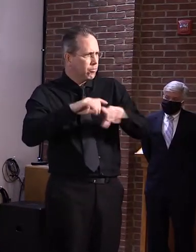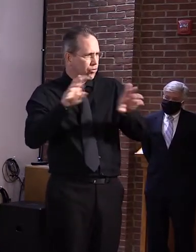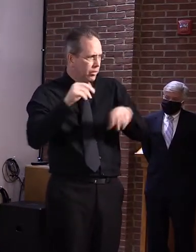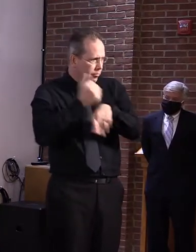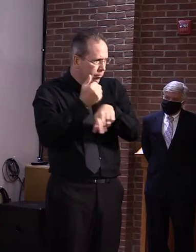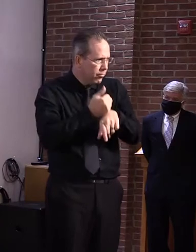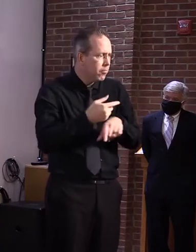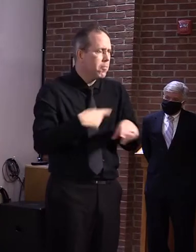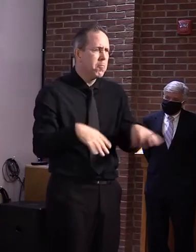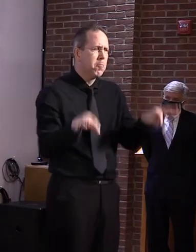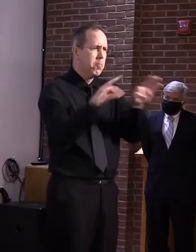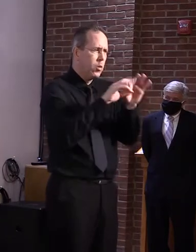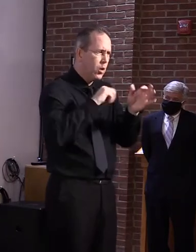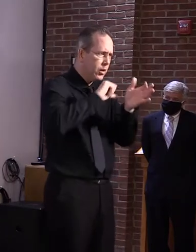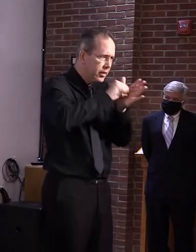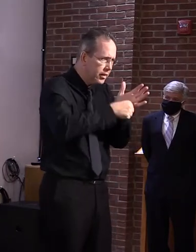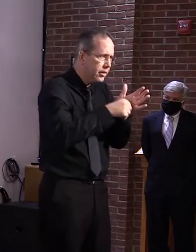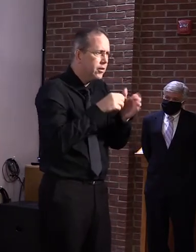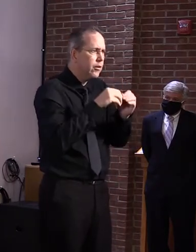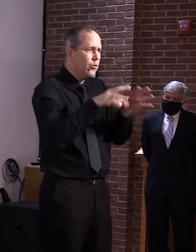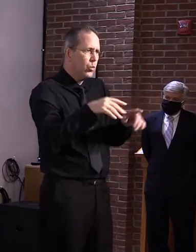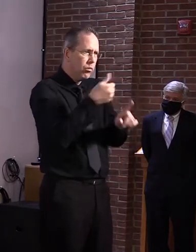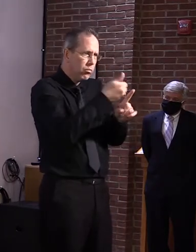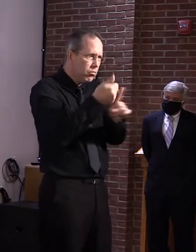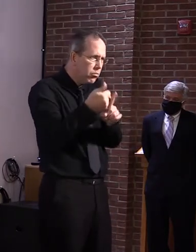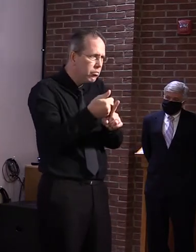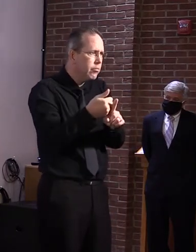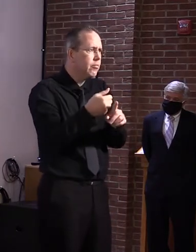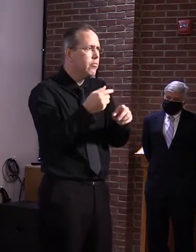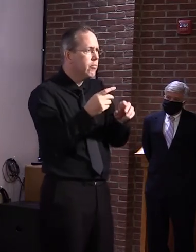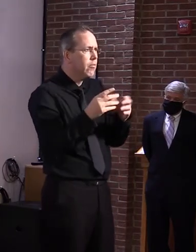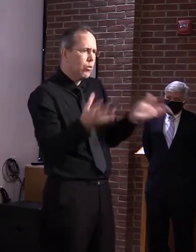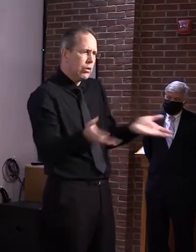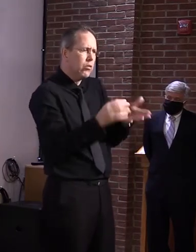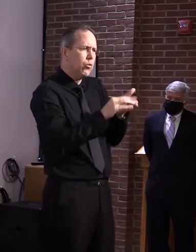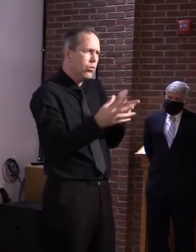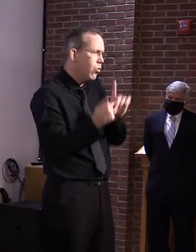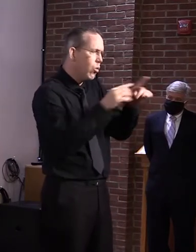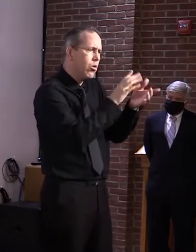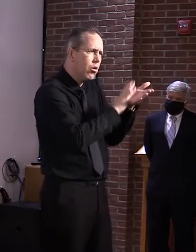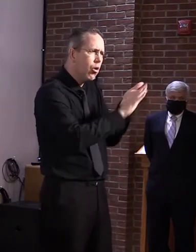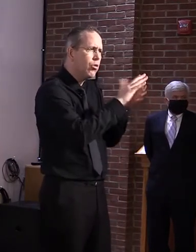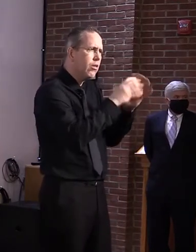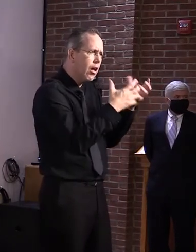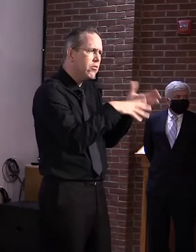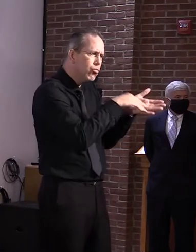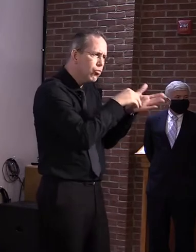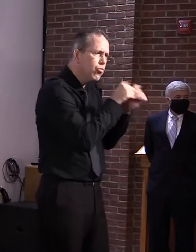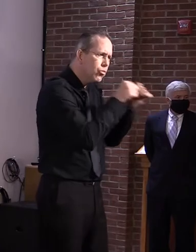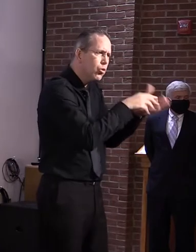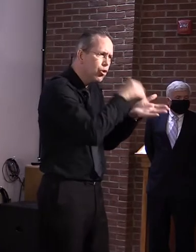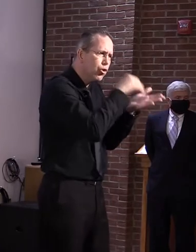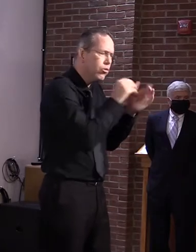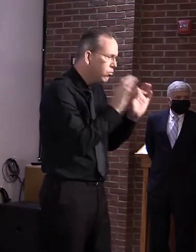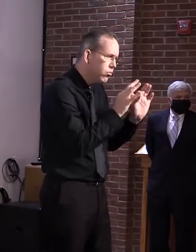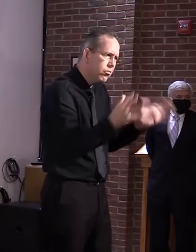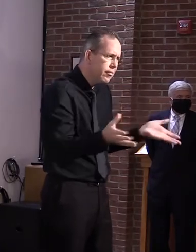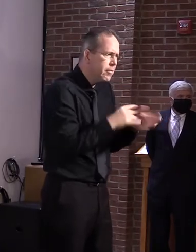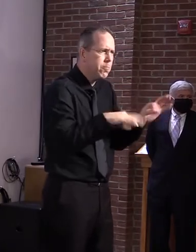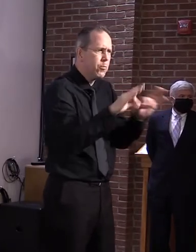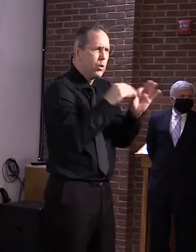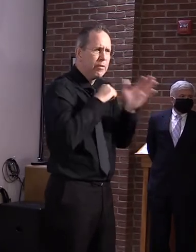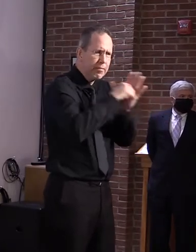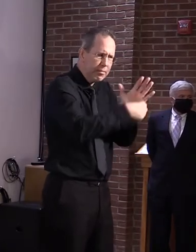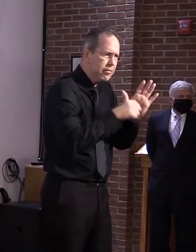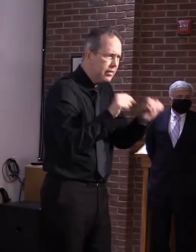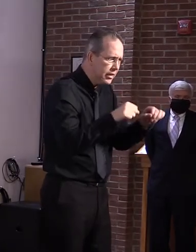And the seniors last year already lost their last senior year, and all the underclassmen as well. And we did pivot and